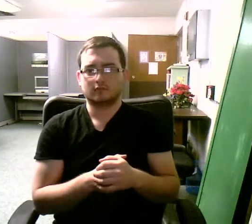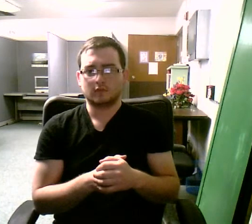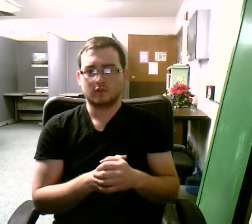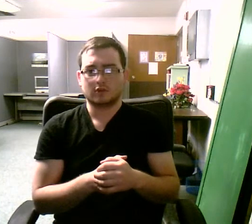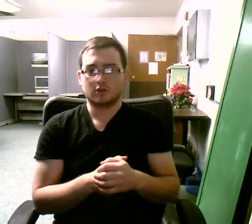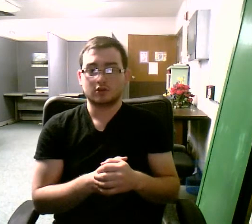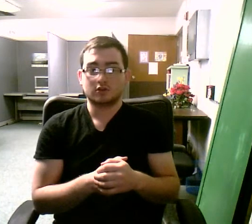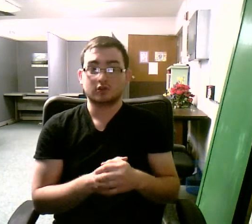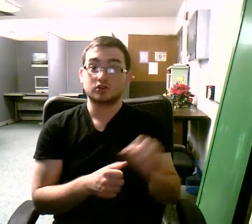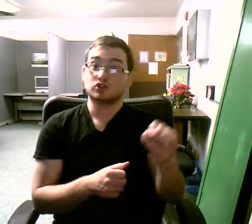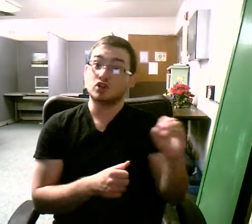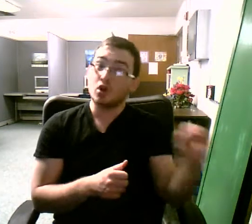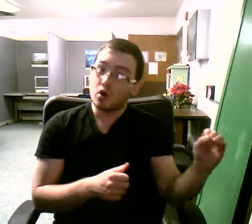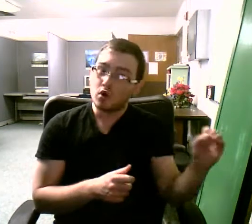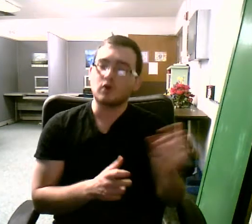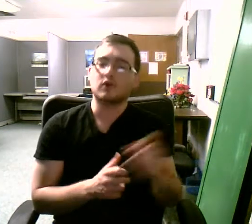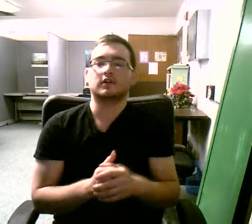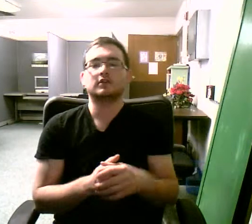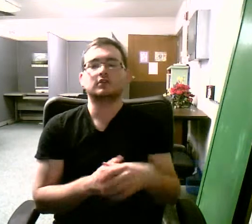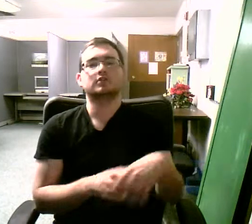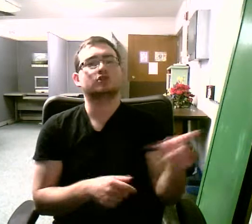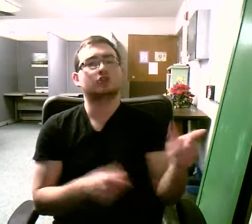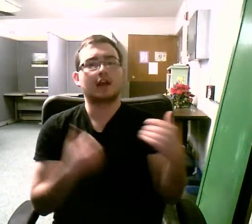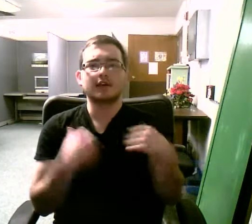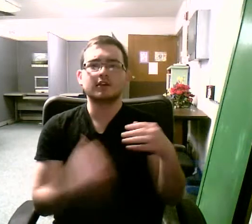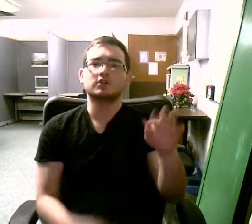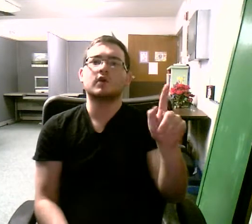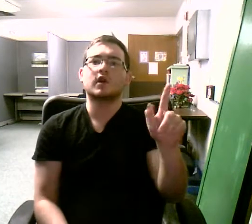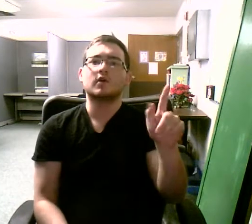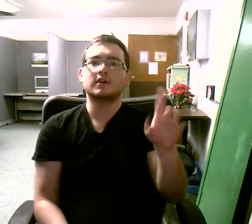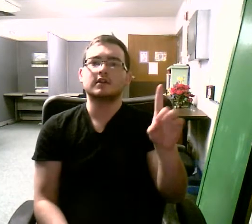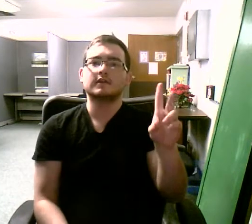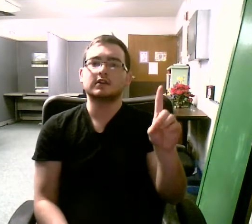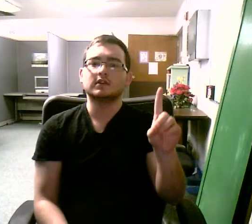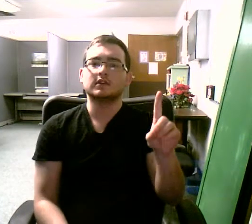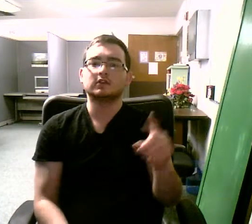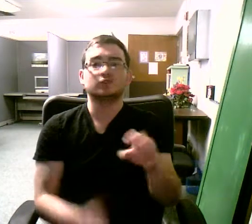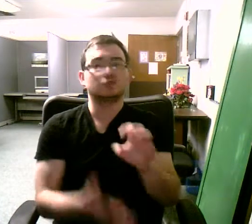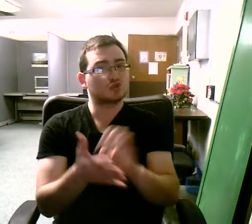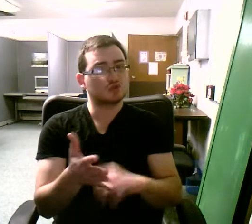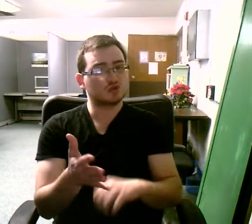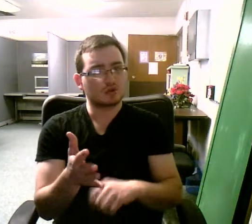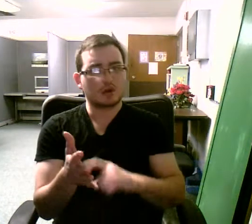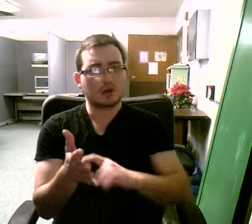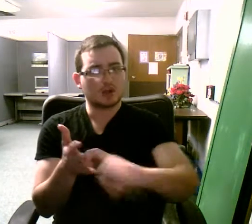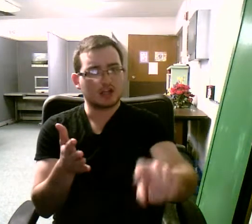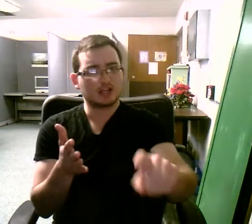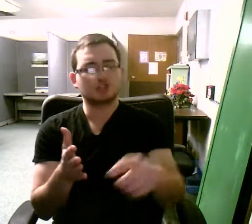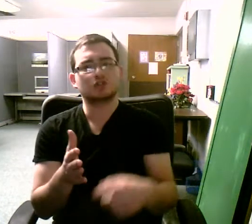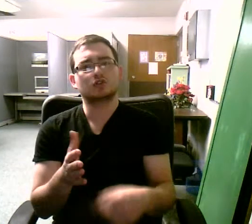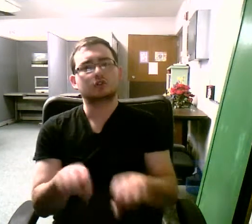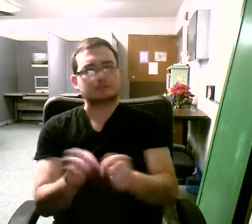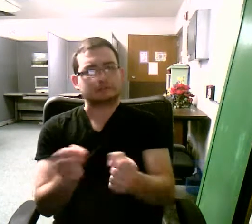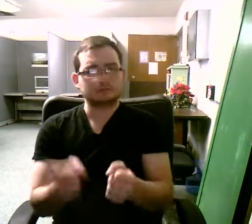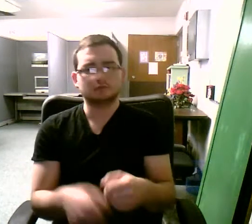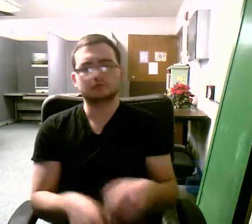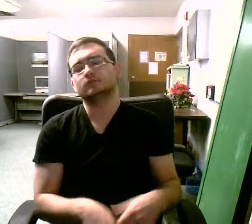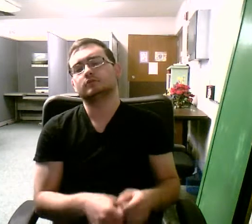she had 21 DVDs that were scratched or damaged. Well, nice job today. I want you to turn and talk to your partner. Why is